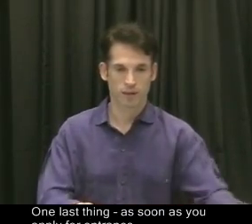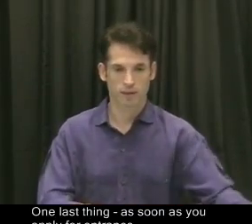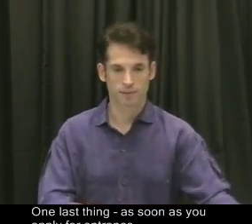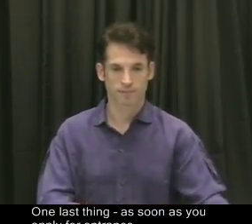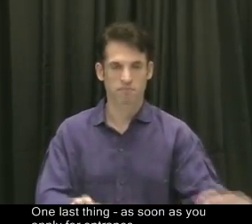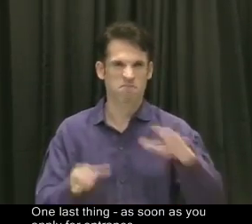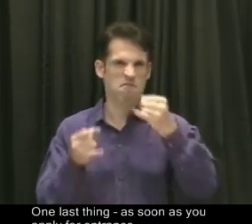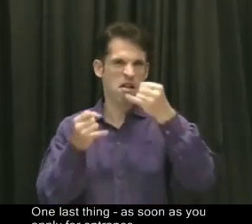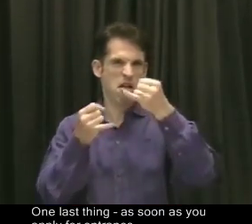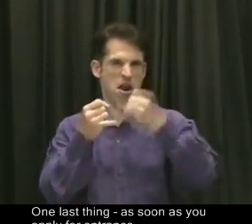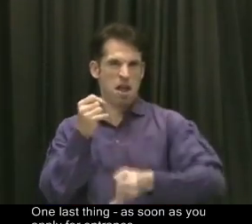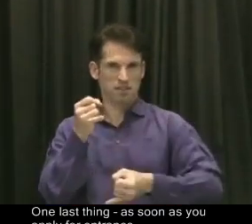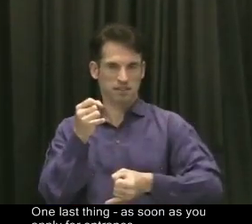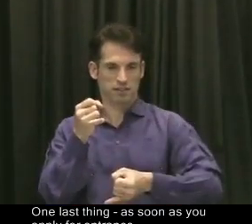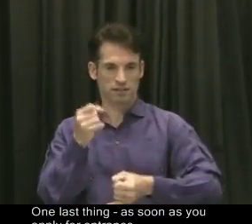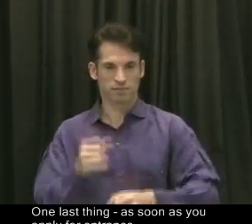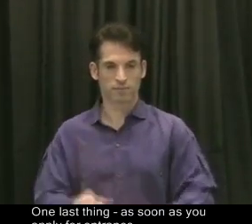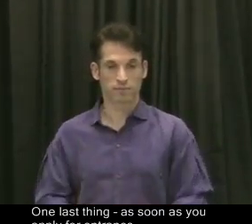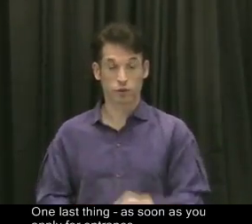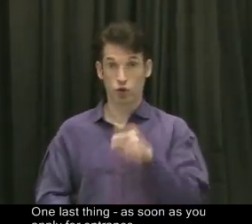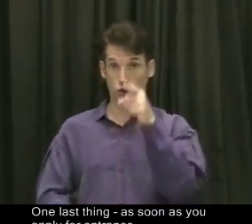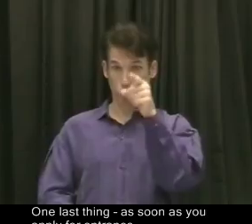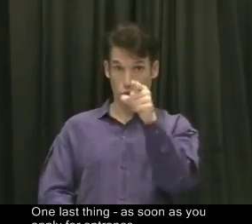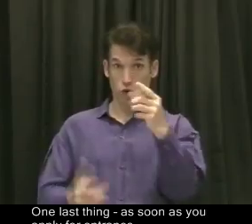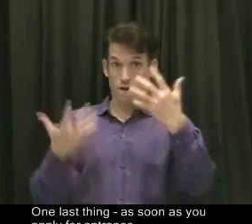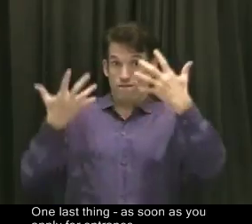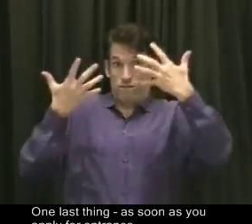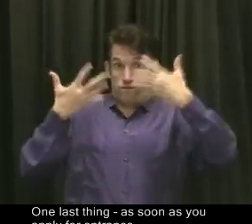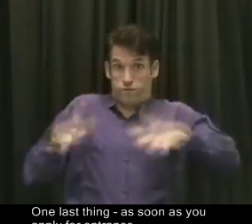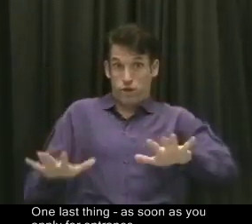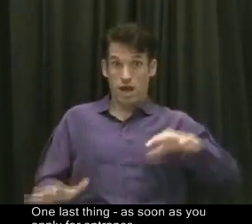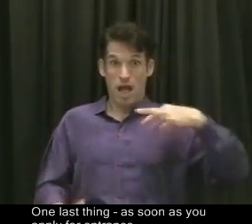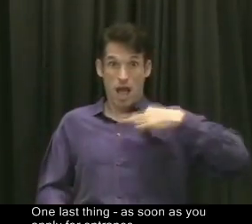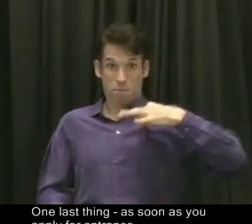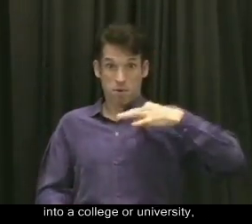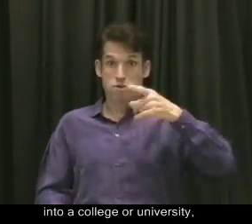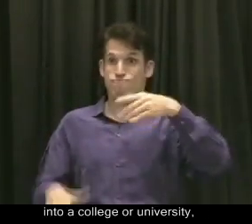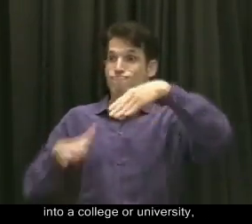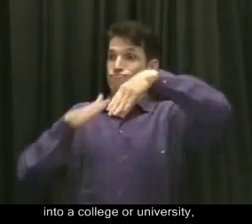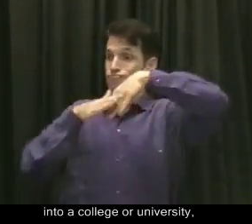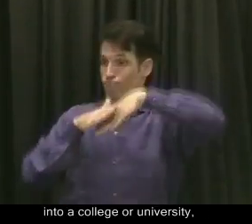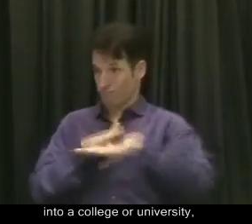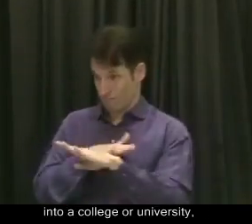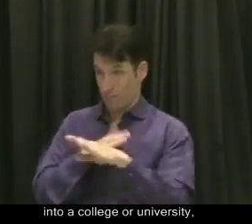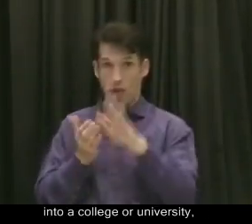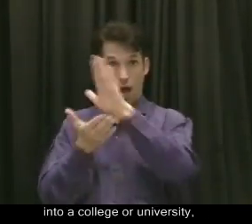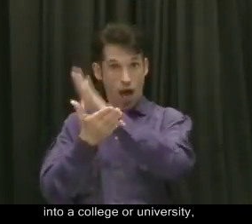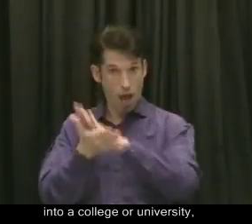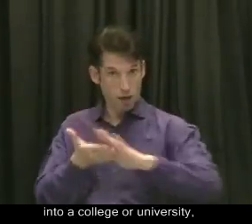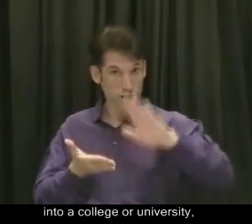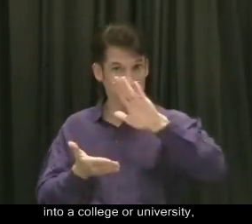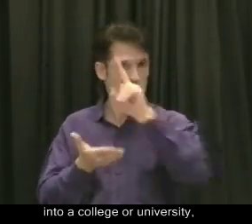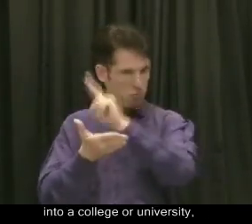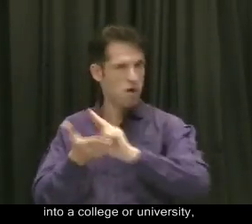classrooms. One last thing: as soon as you apply for entrance into a college or